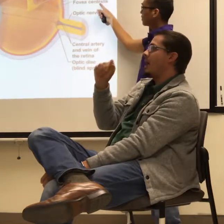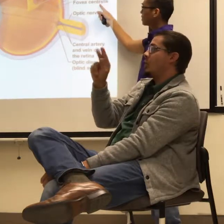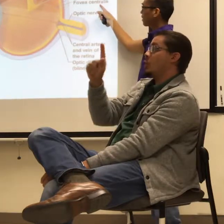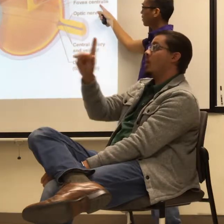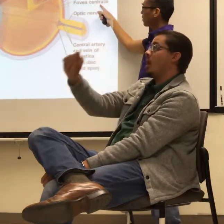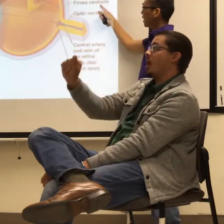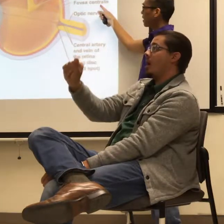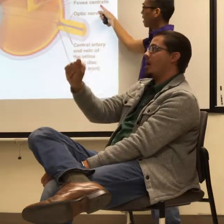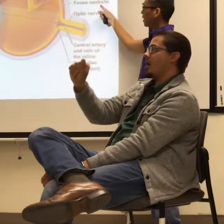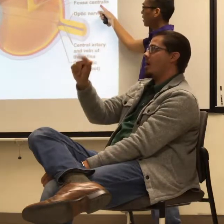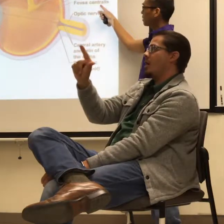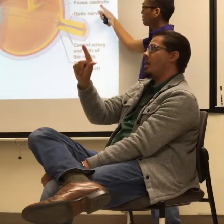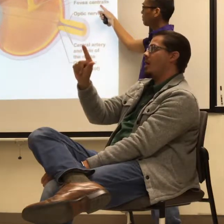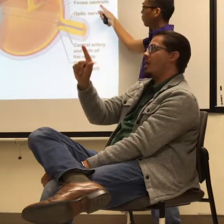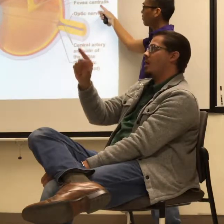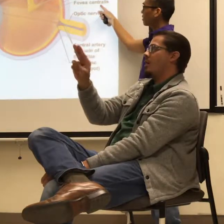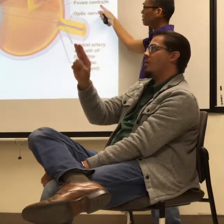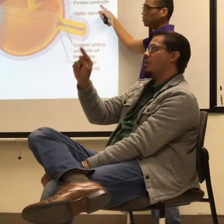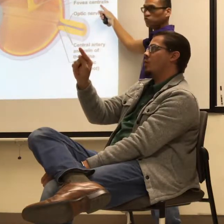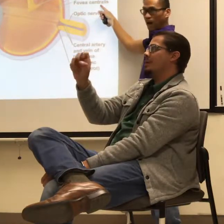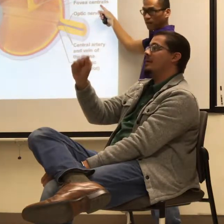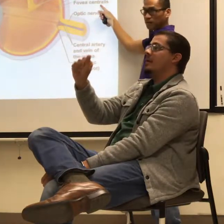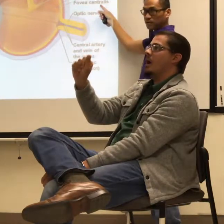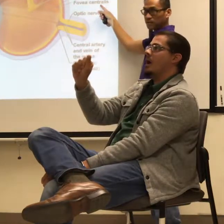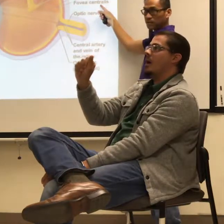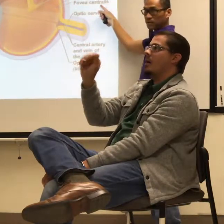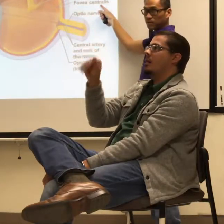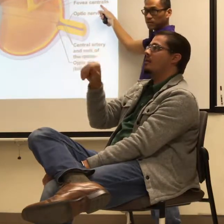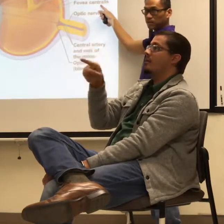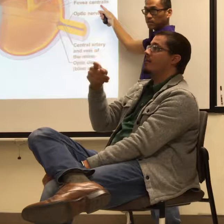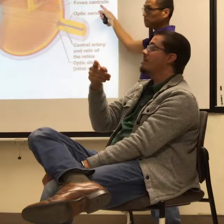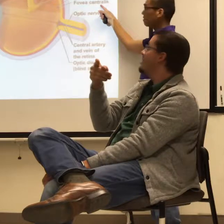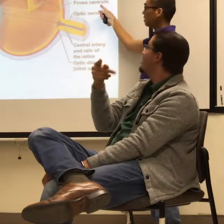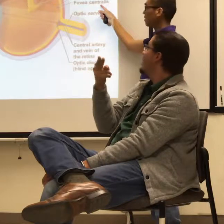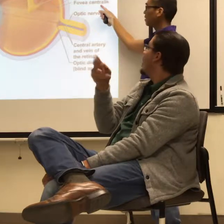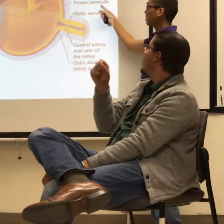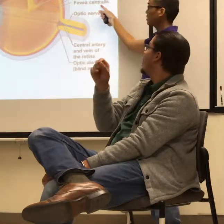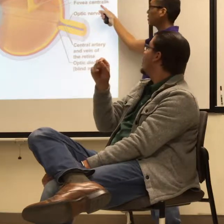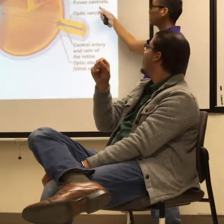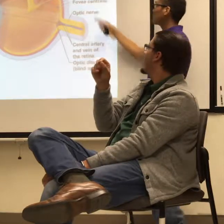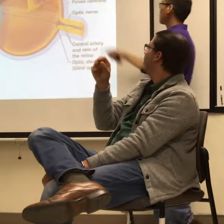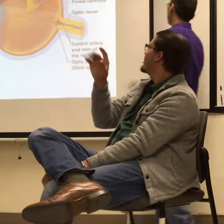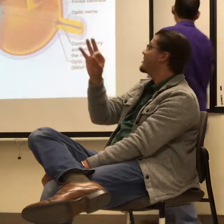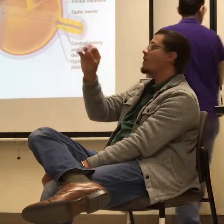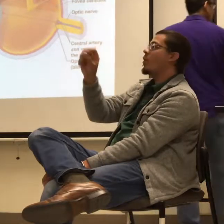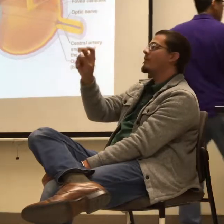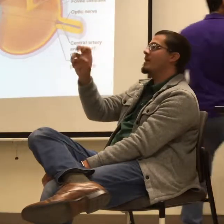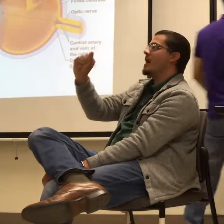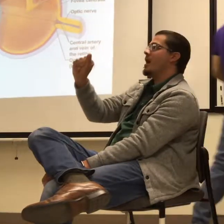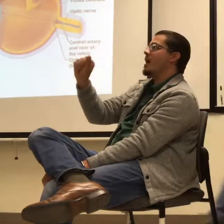And right at the center of that dot is the fovea centralis. Okay.